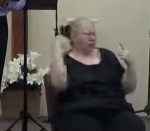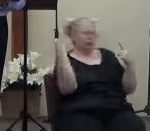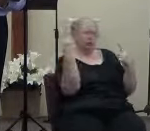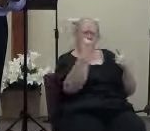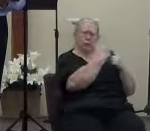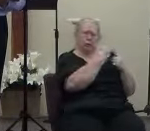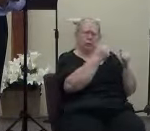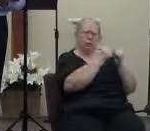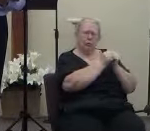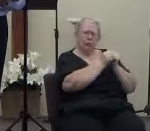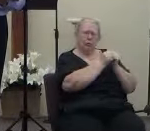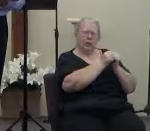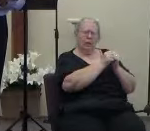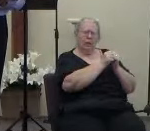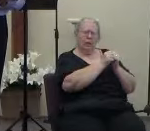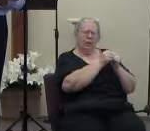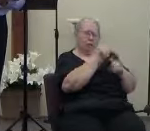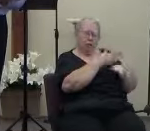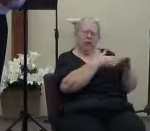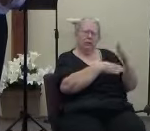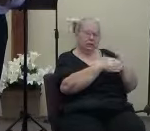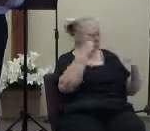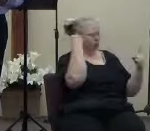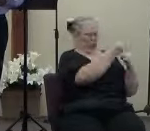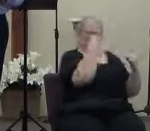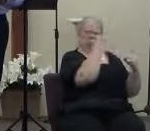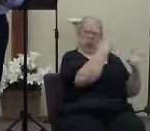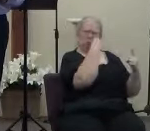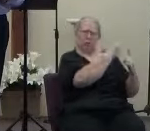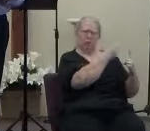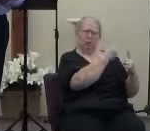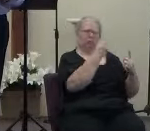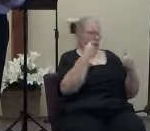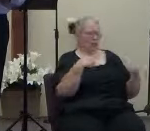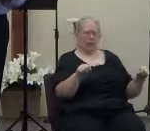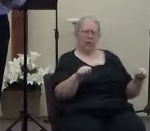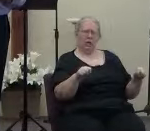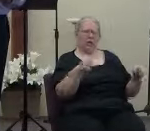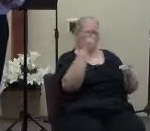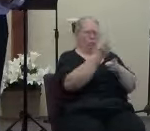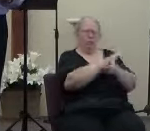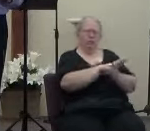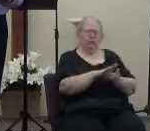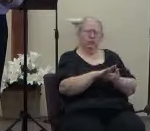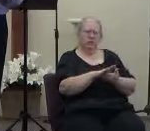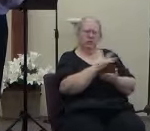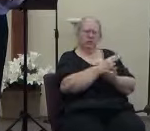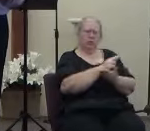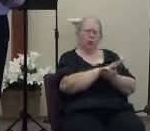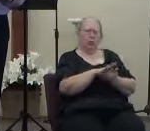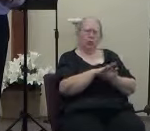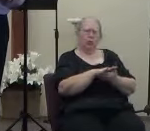other with wicked fists. Here we are trying to be righteous and holy, and we end up fighting and